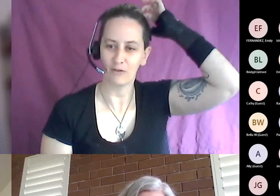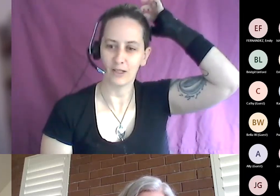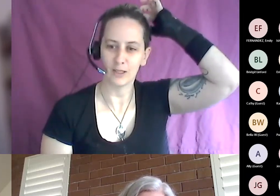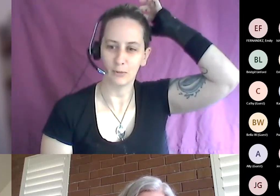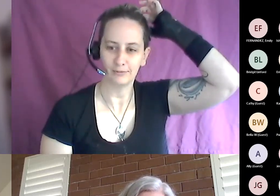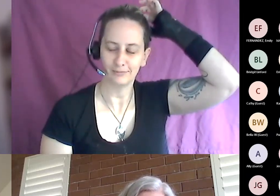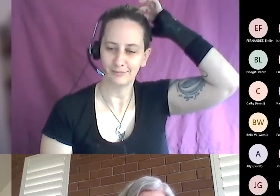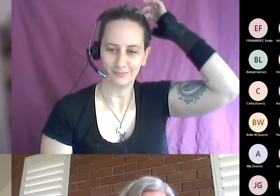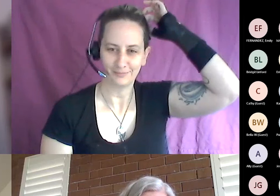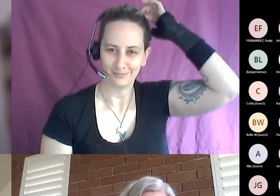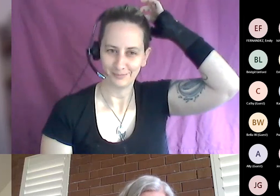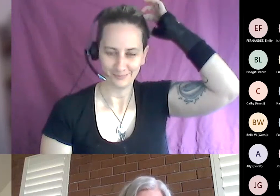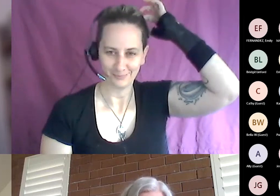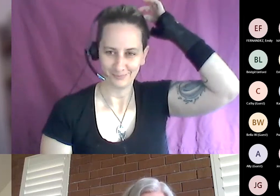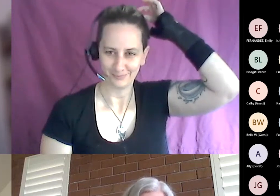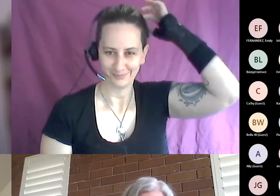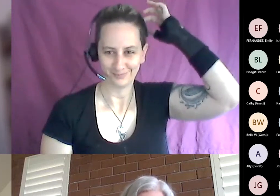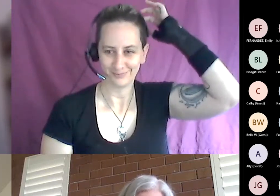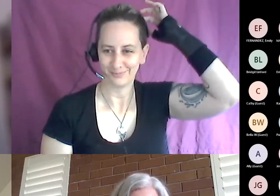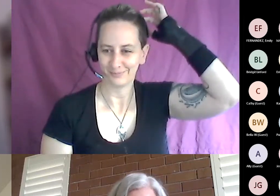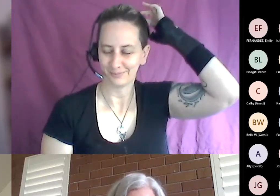We're flexible. Yeah.